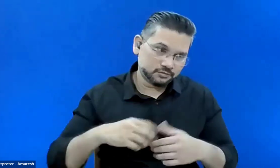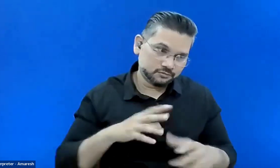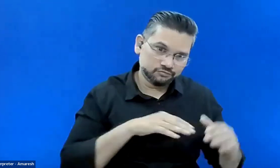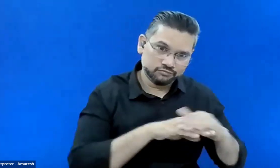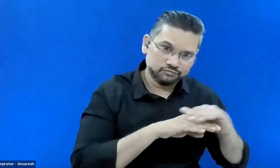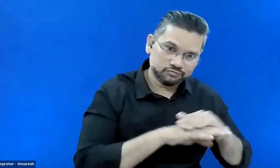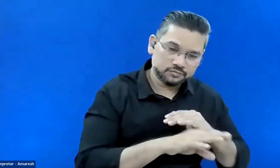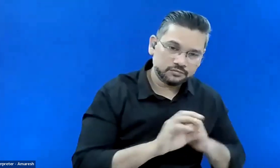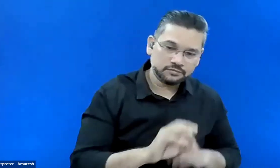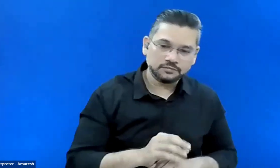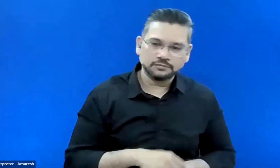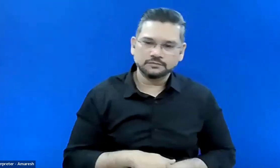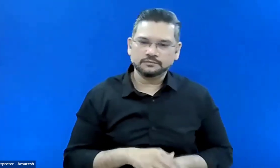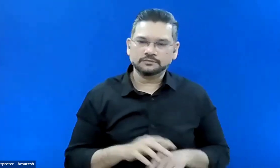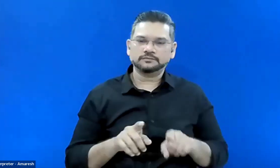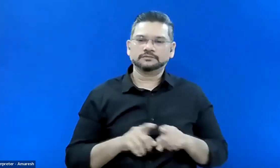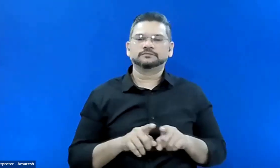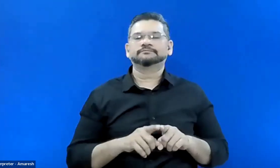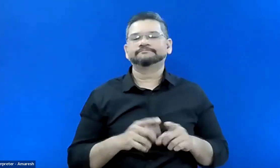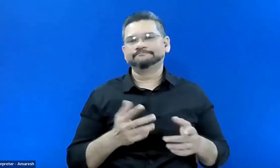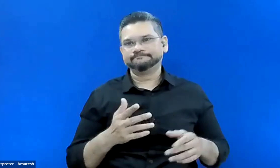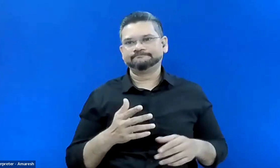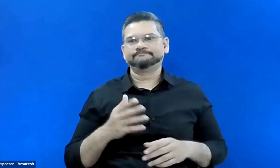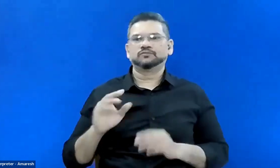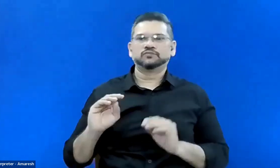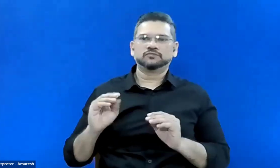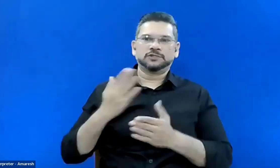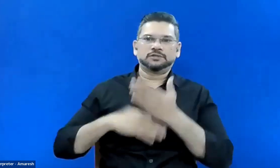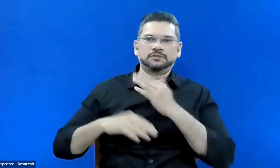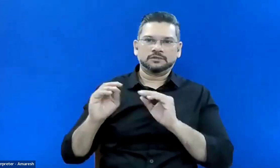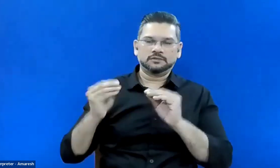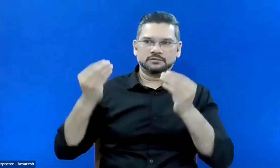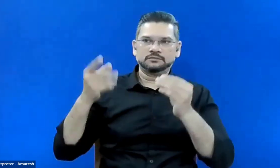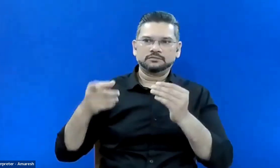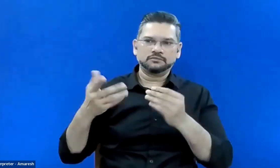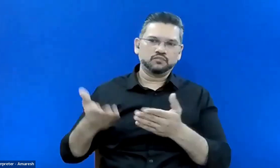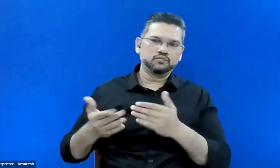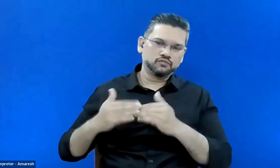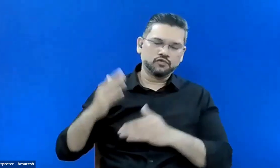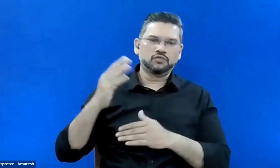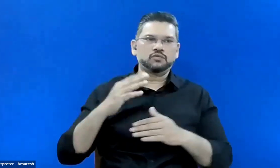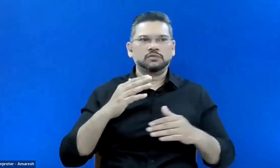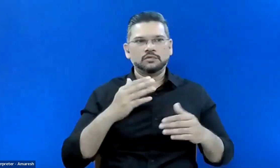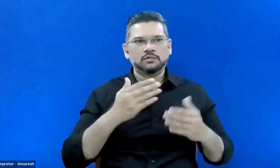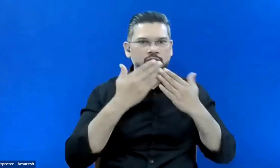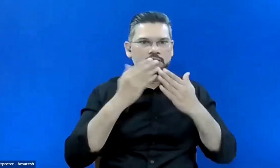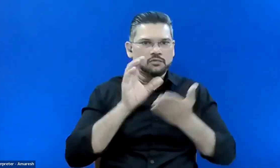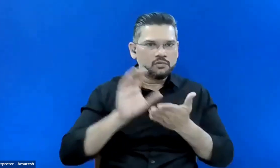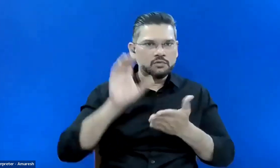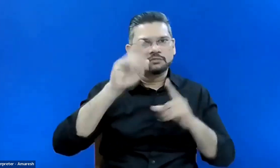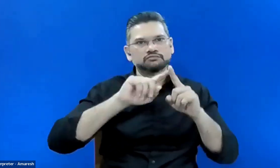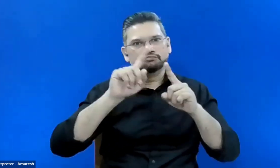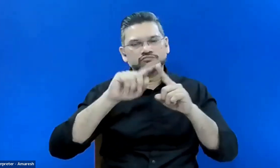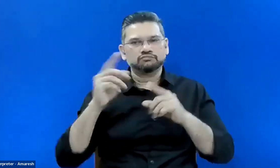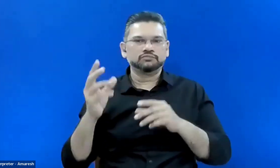with disabilities representation in higher education and institution. So